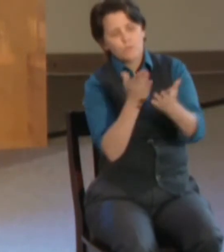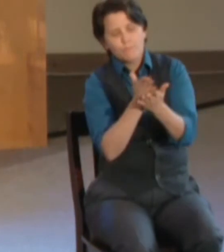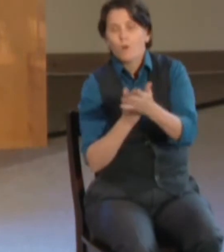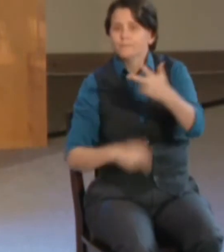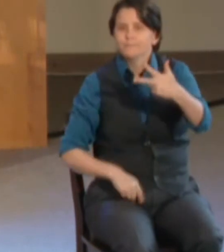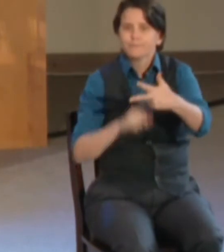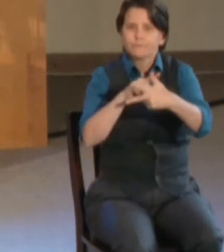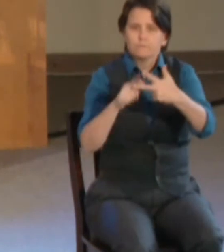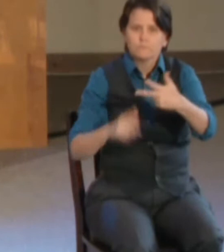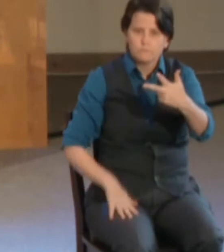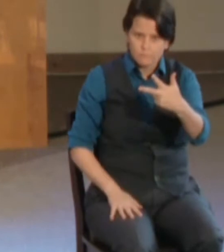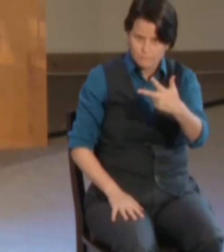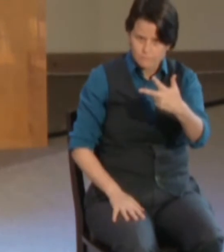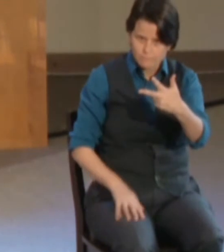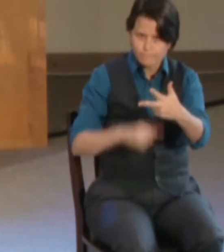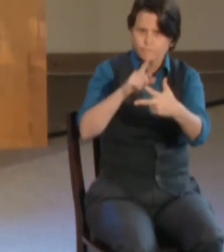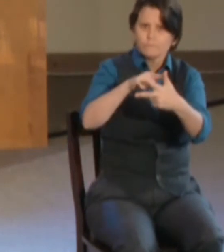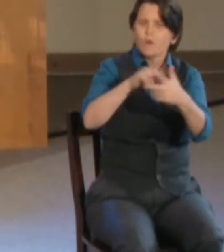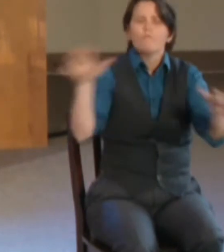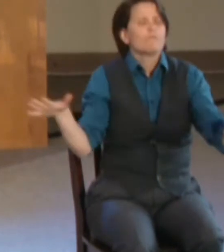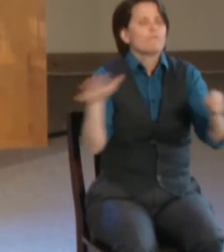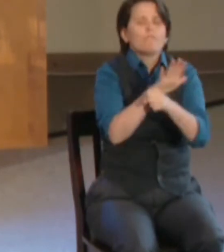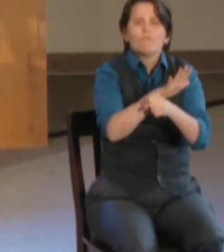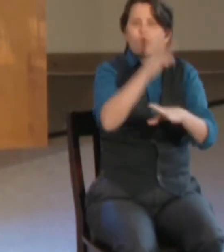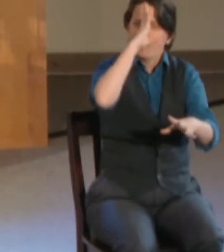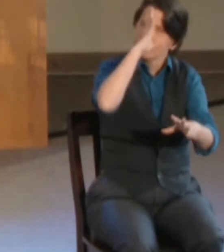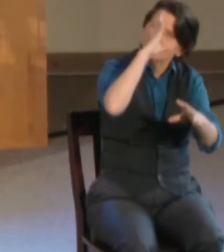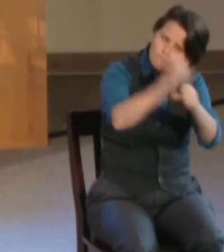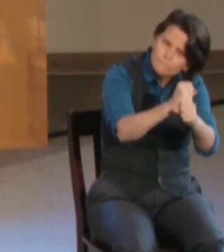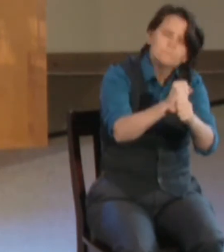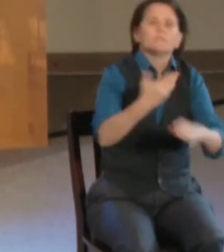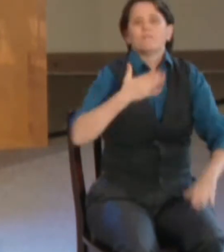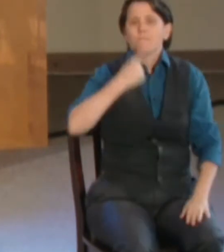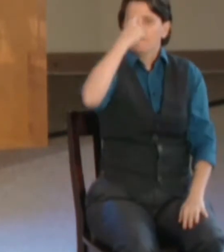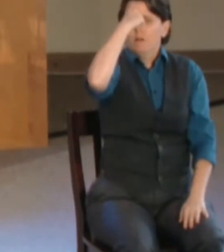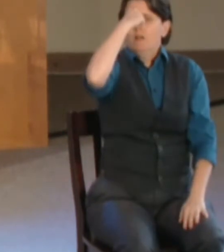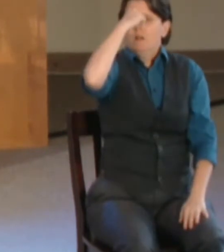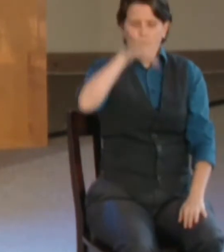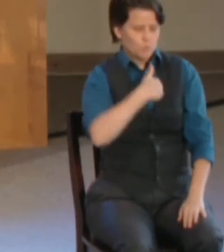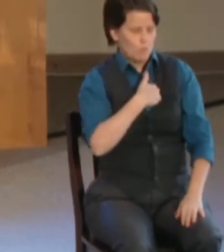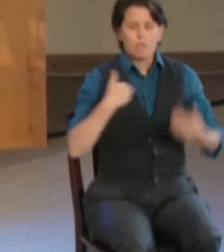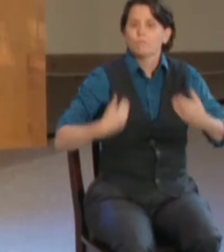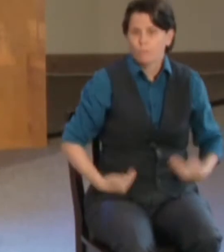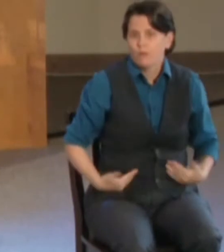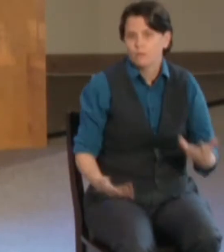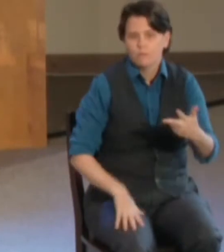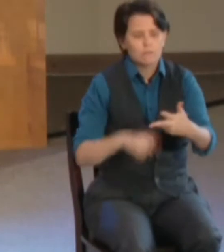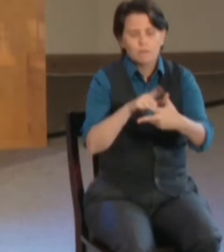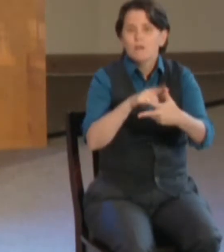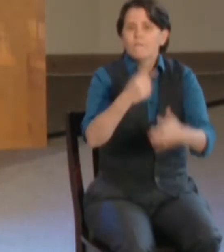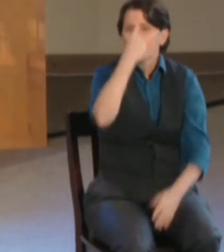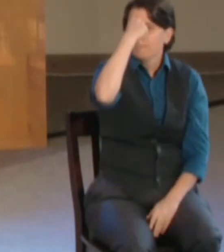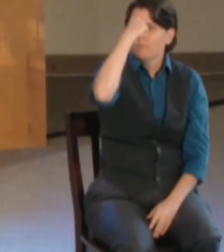Total engagement of our mind, our soul, and our body are required. From the mind, connecting with